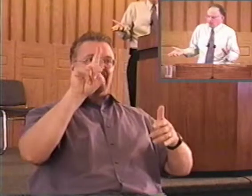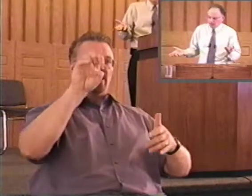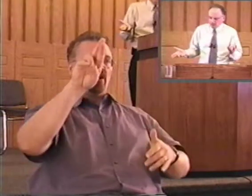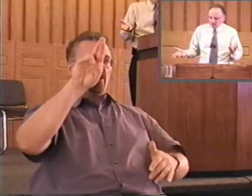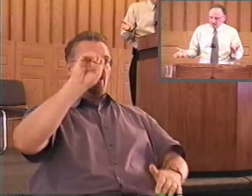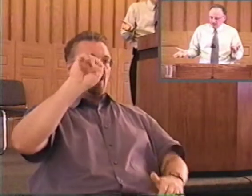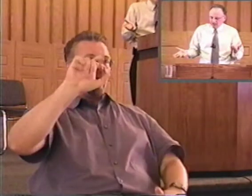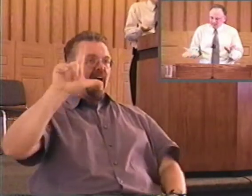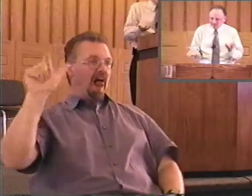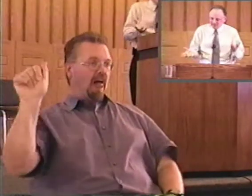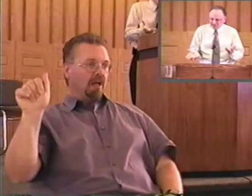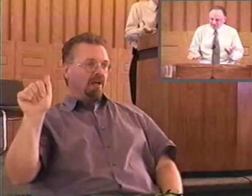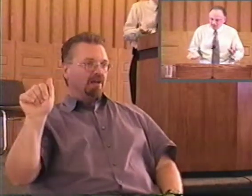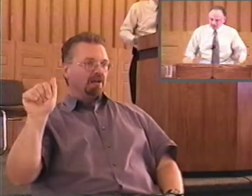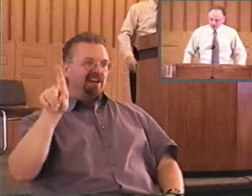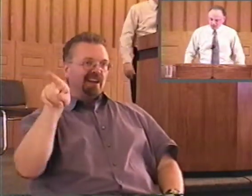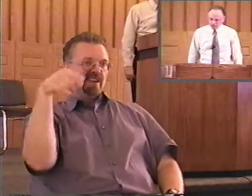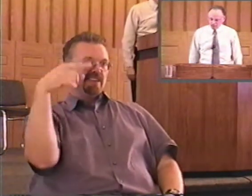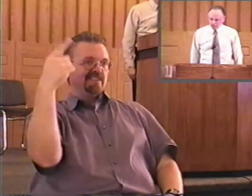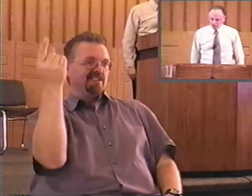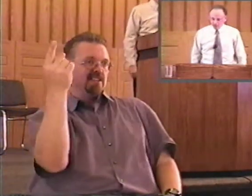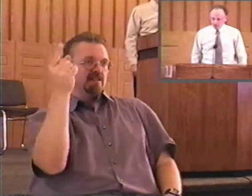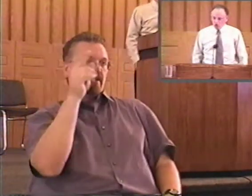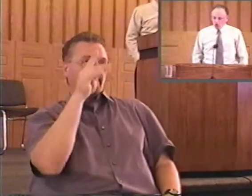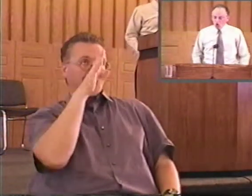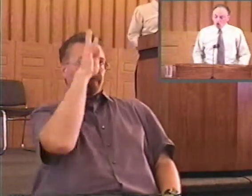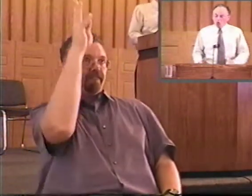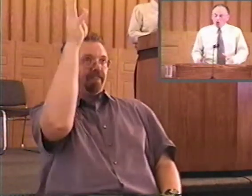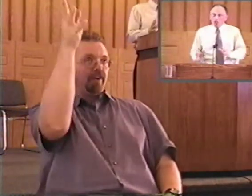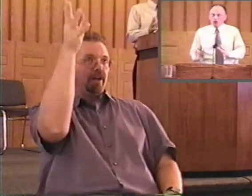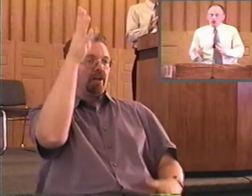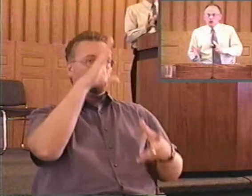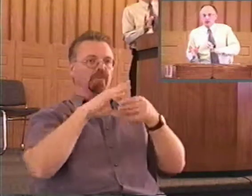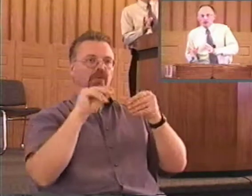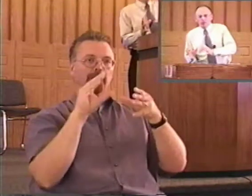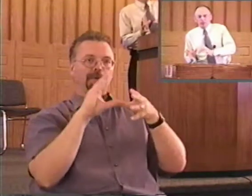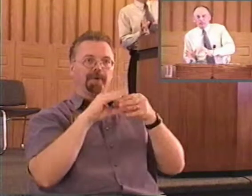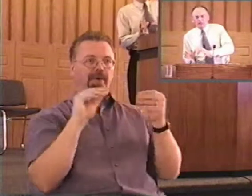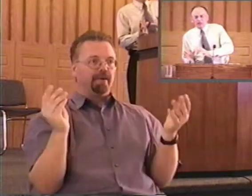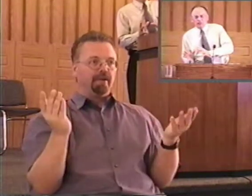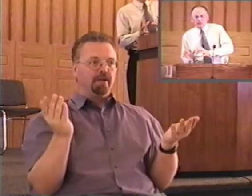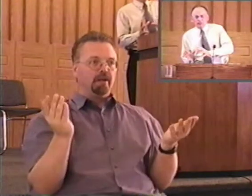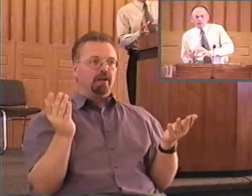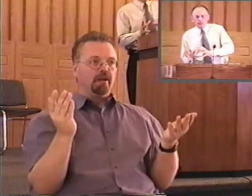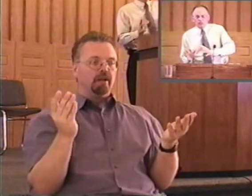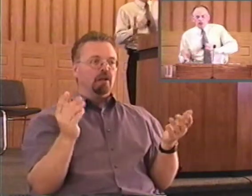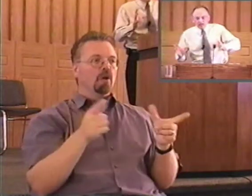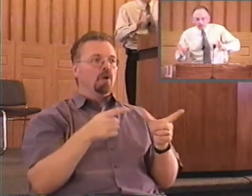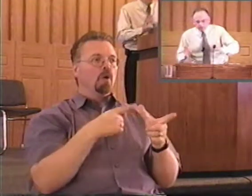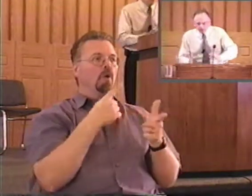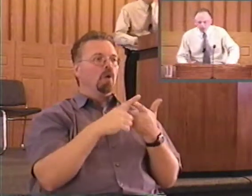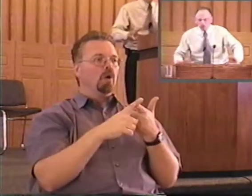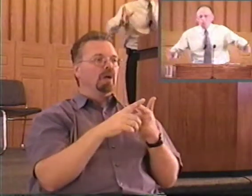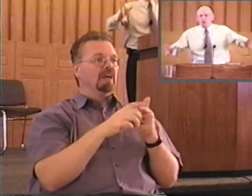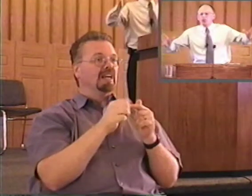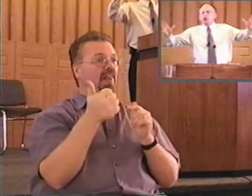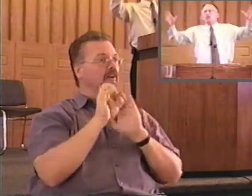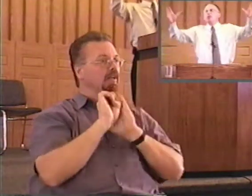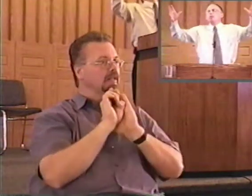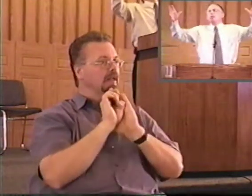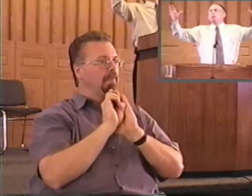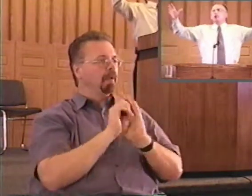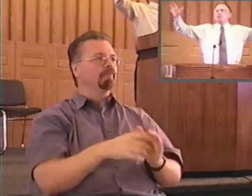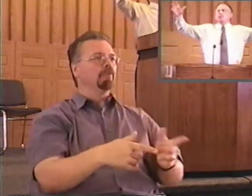any different. It doesn't seem real. Or something like this. Come in here,